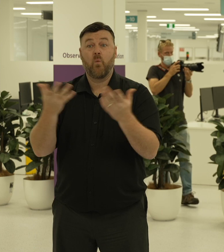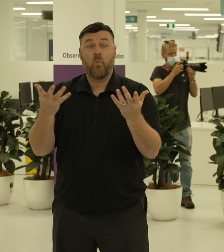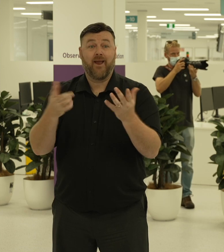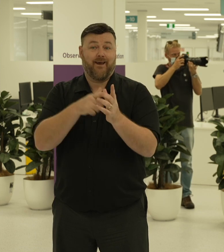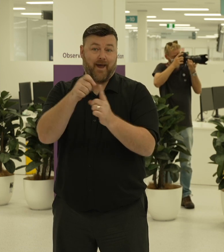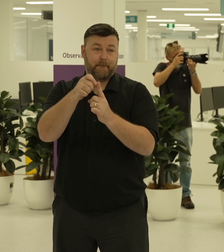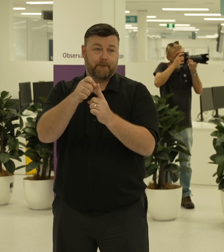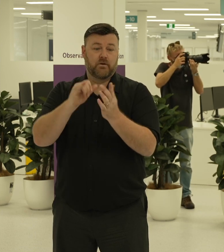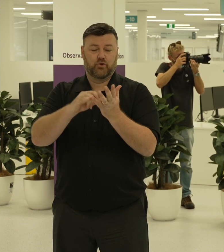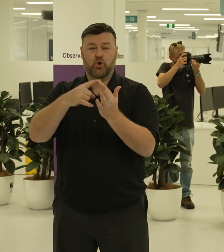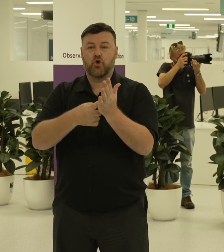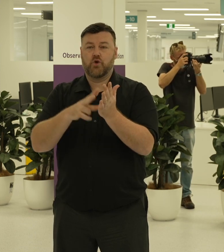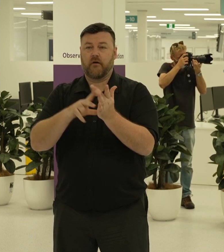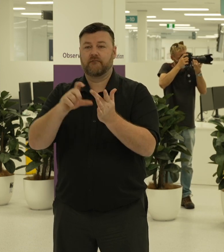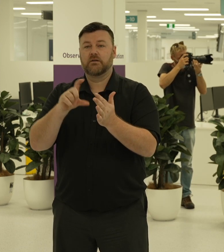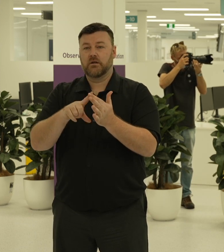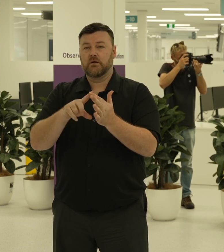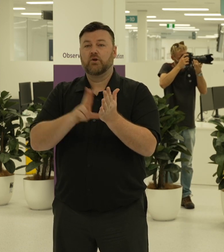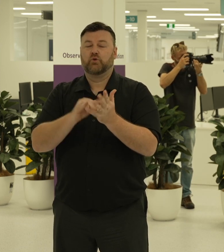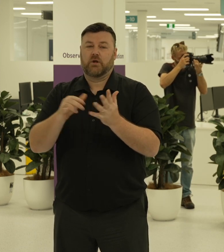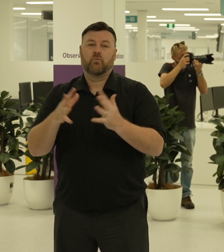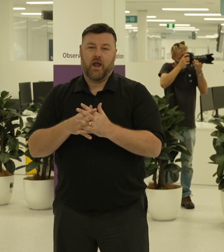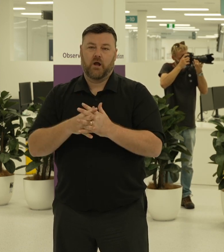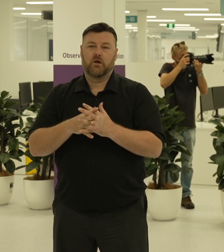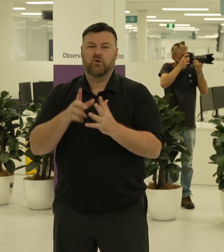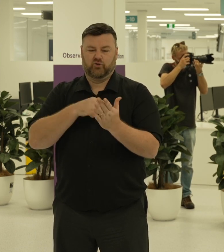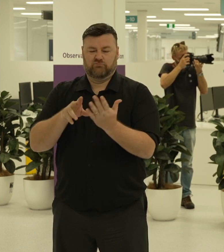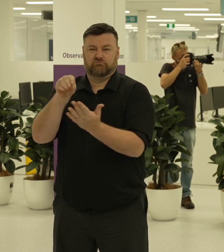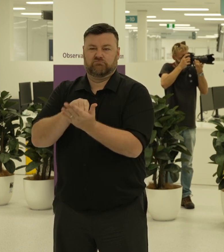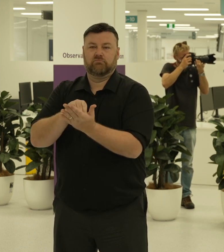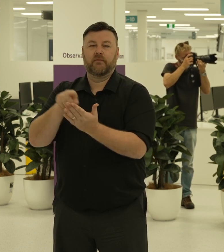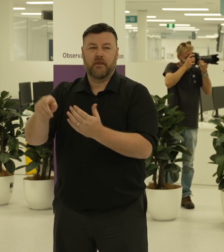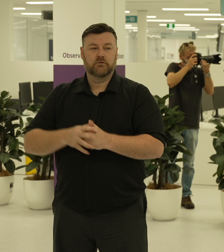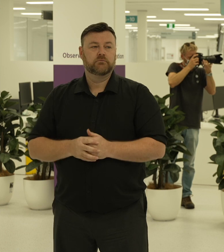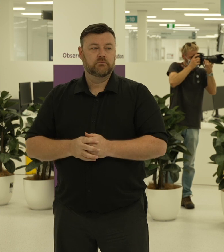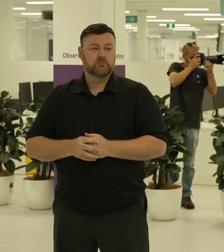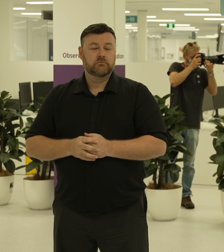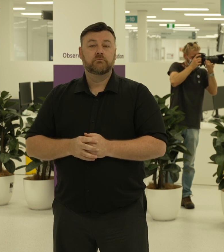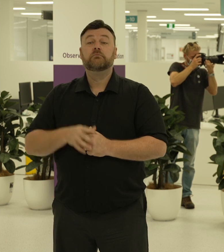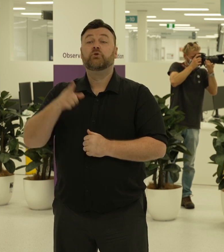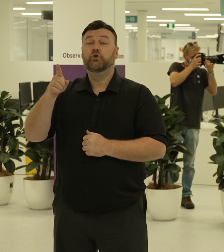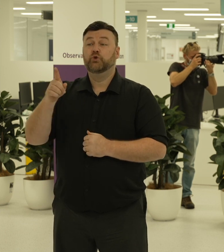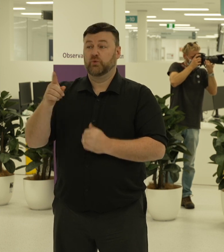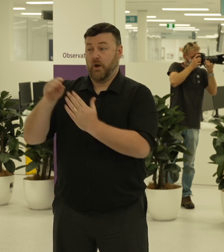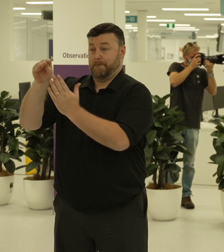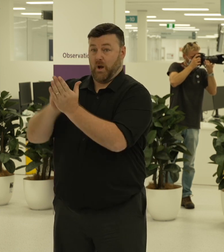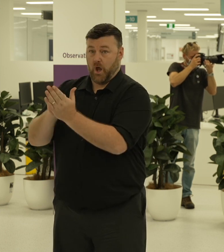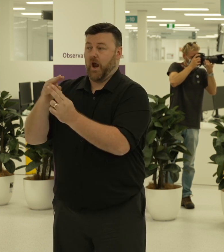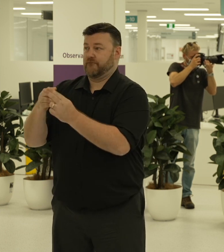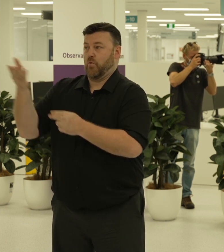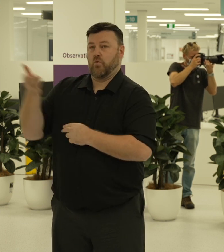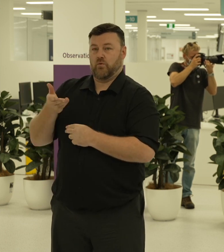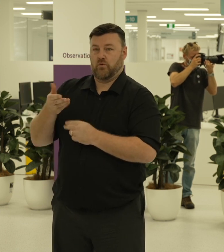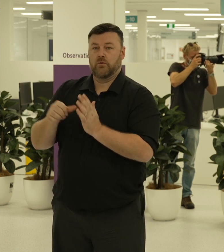New South Wales app. You need to apply through your Service New South Wales app. But applying is very simple. For the